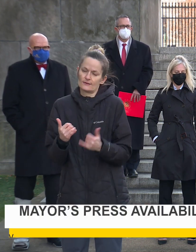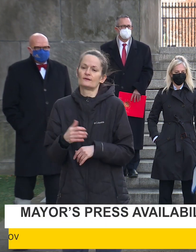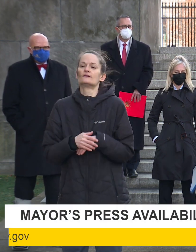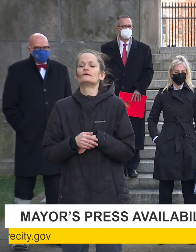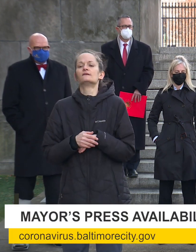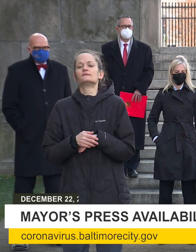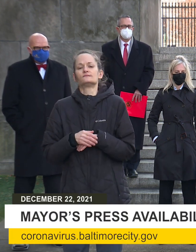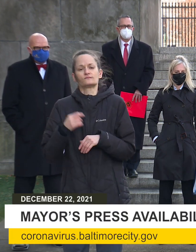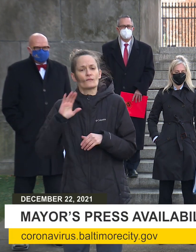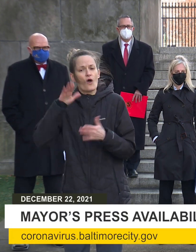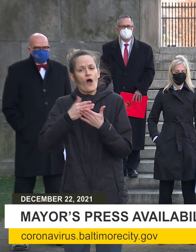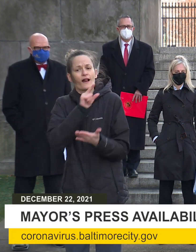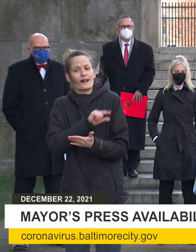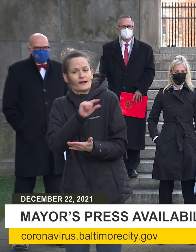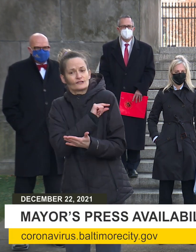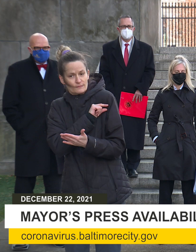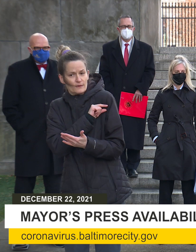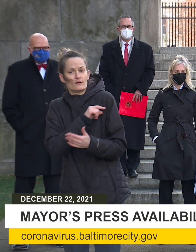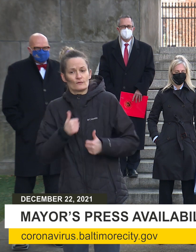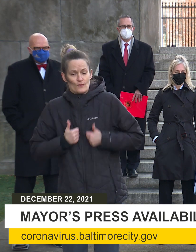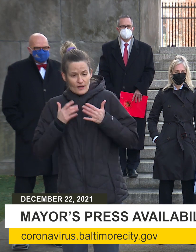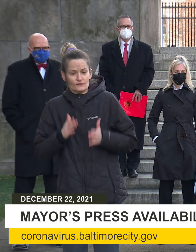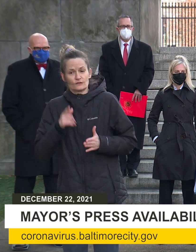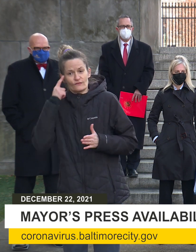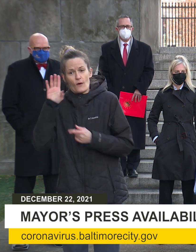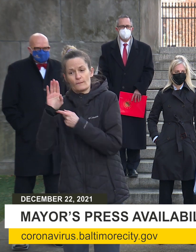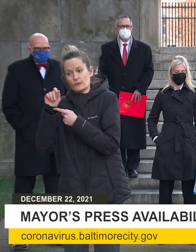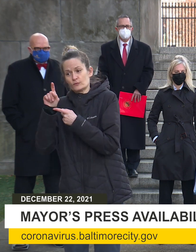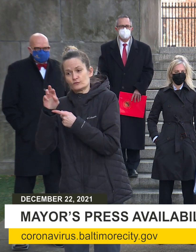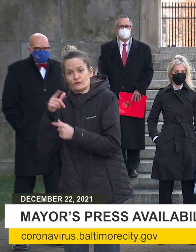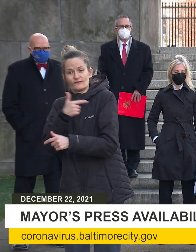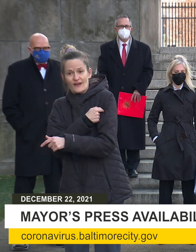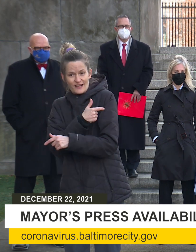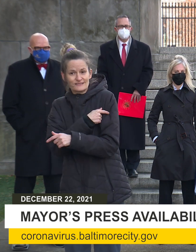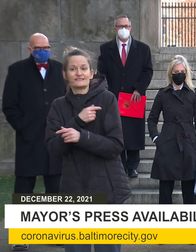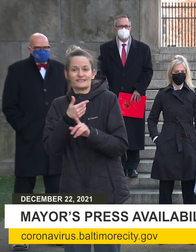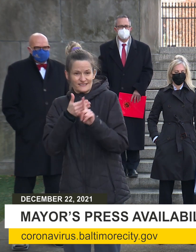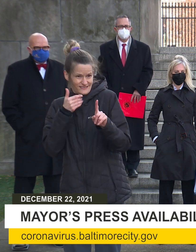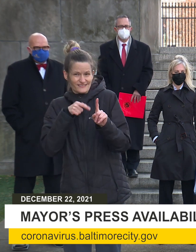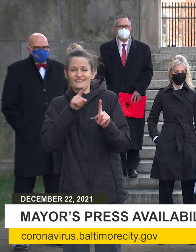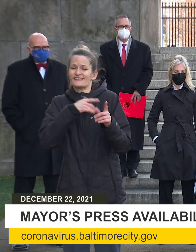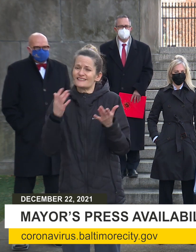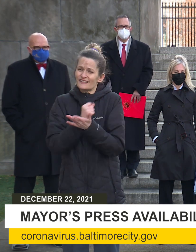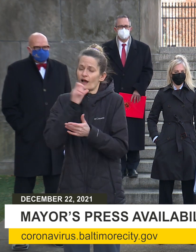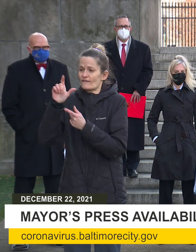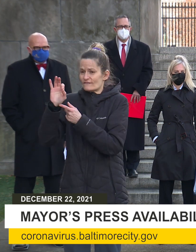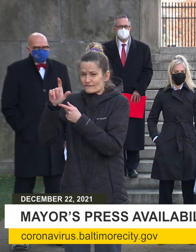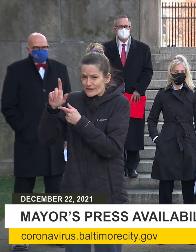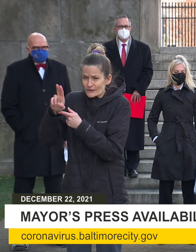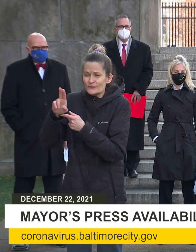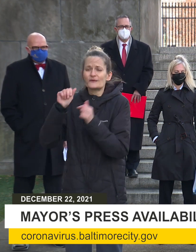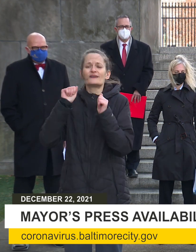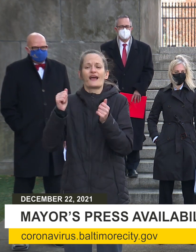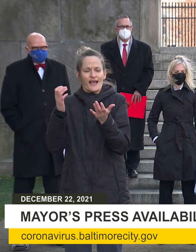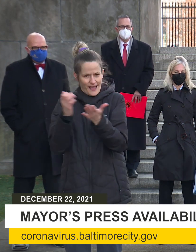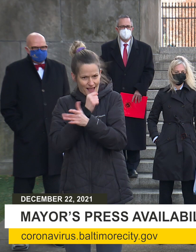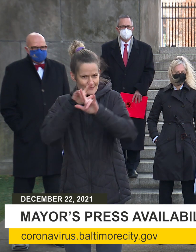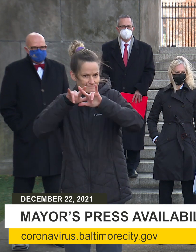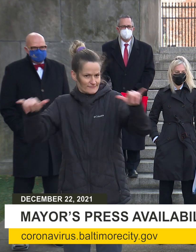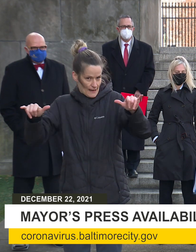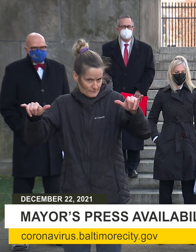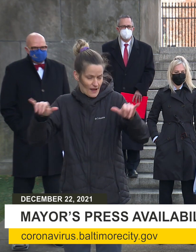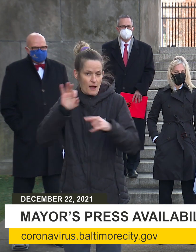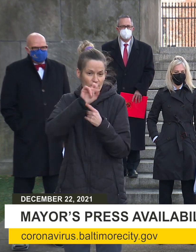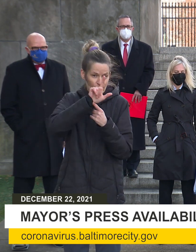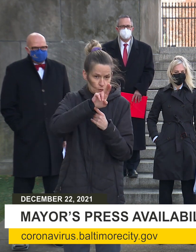of holiday plans. And as a reminder, the flu and COVID vaccines can be given at the same time. When it comes to holiday gatherings,